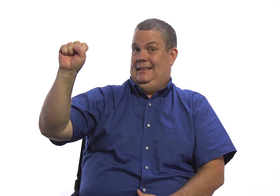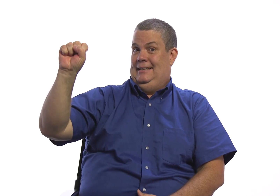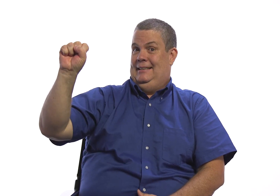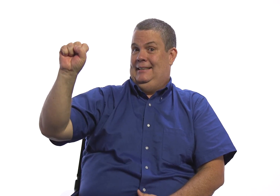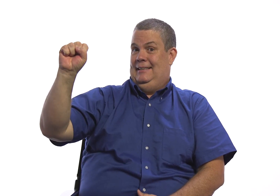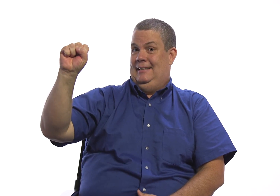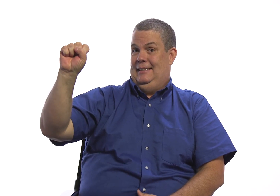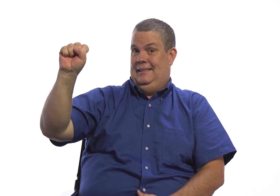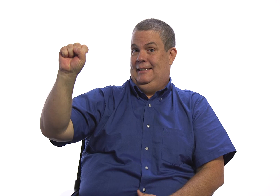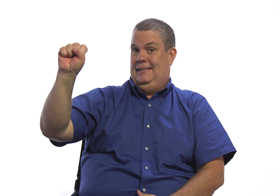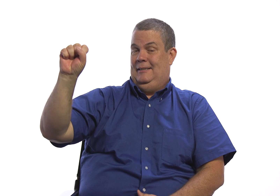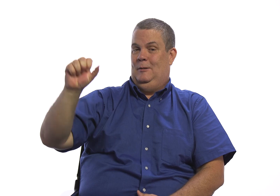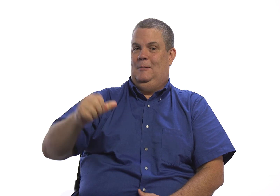S, like a fist.